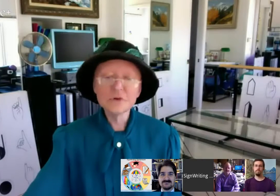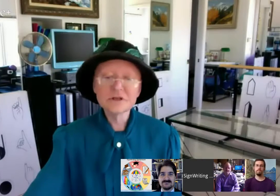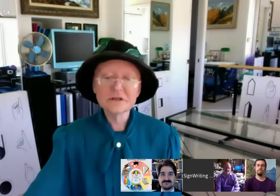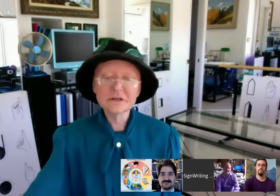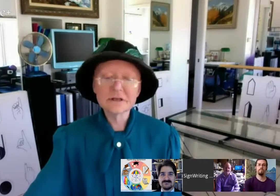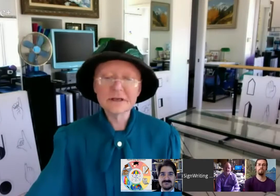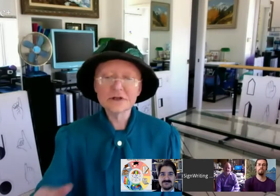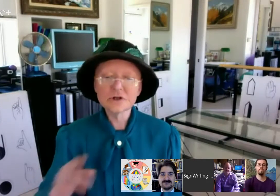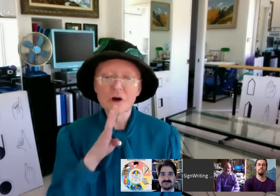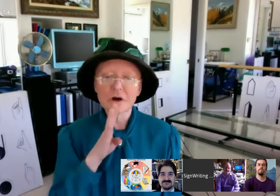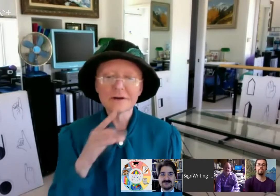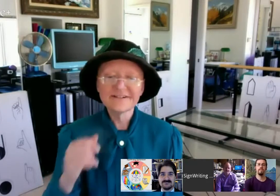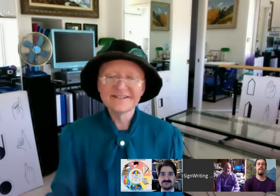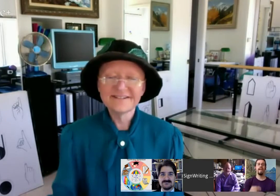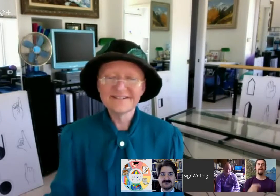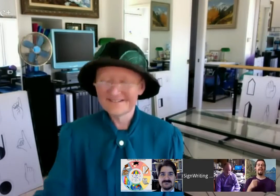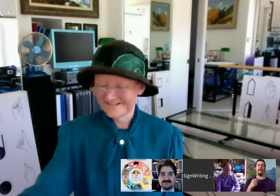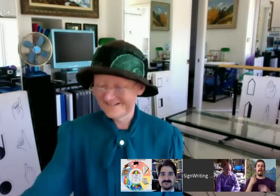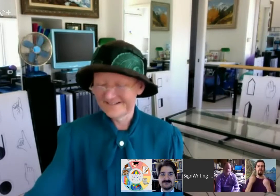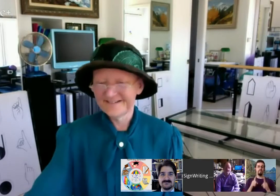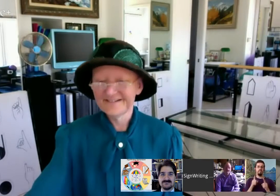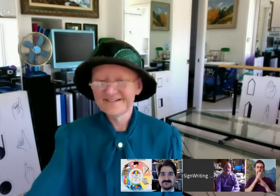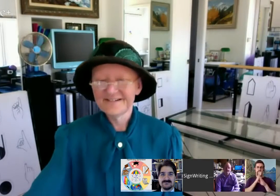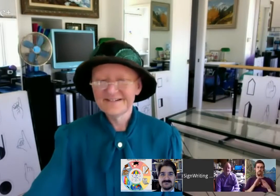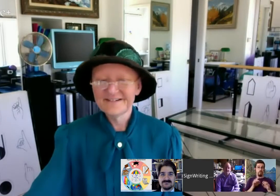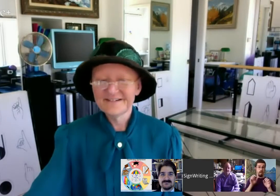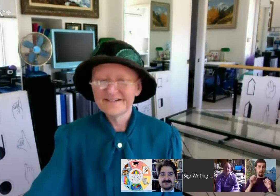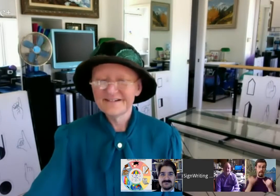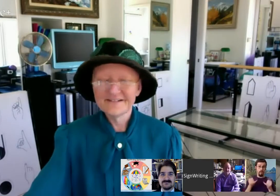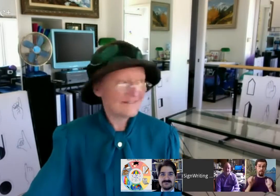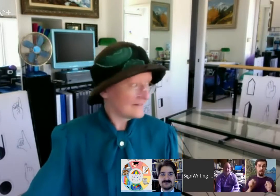I was just muted. Can I talk?